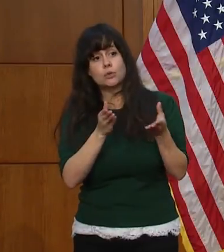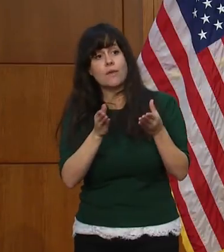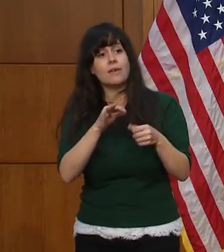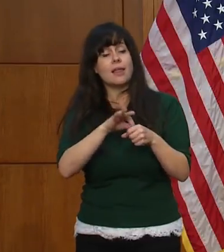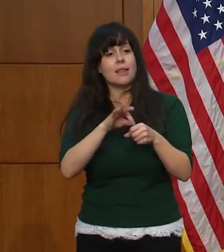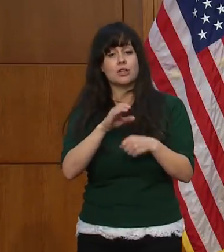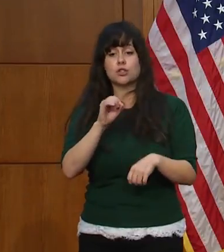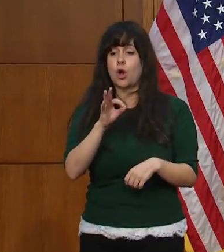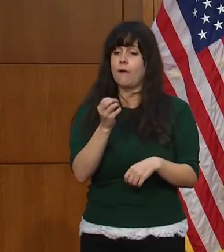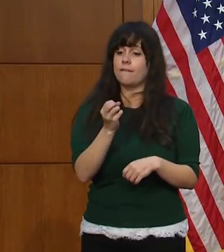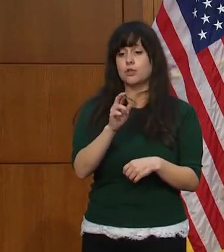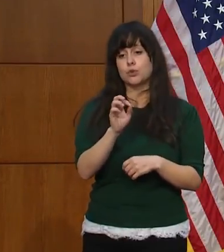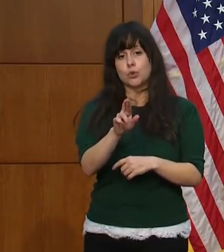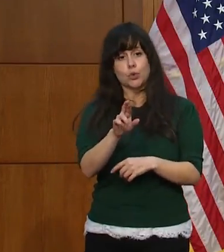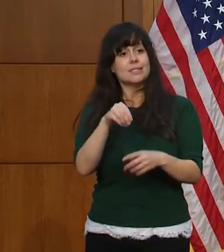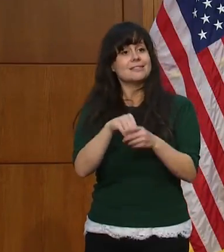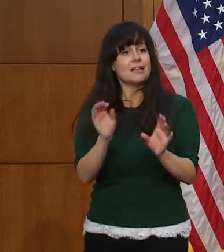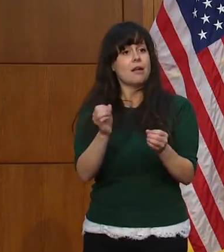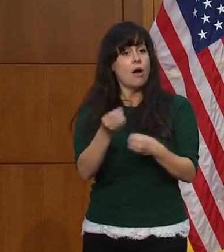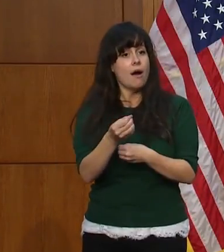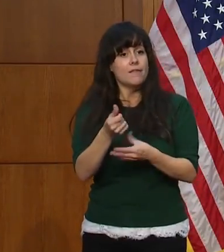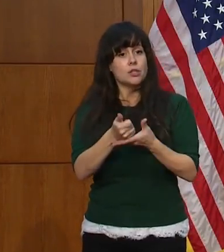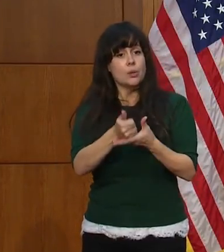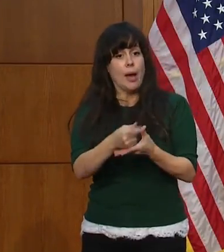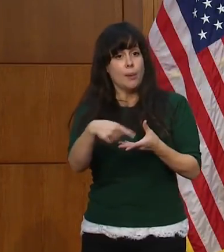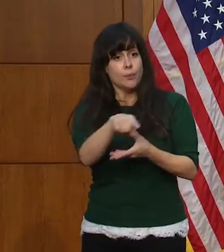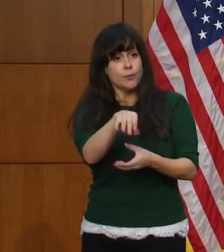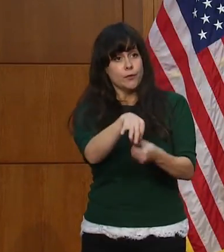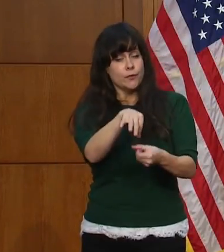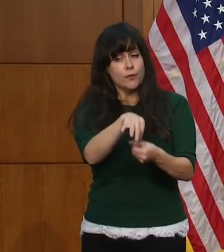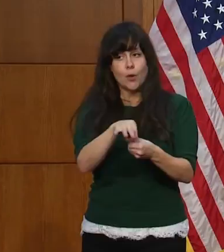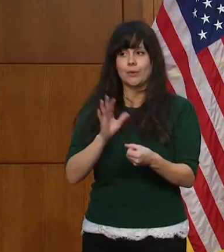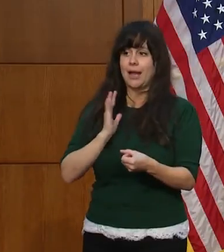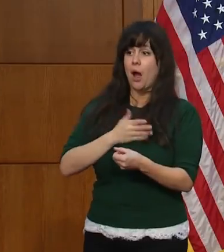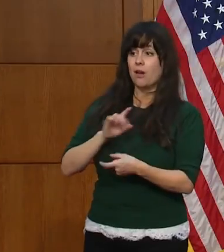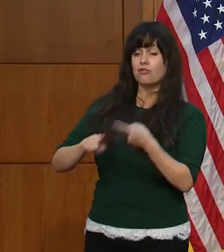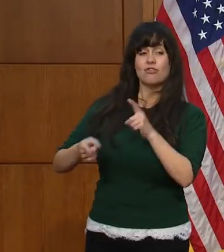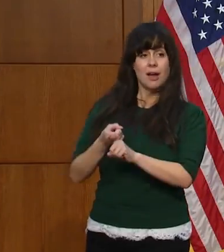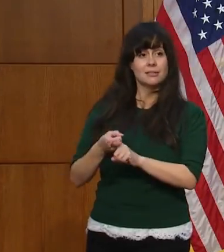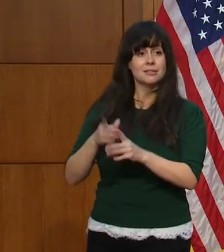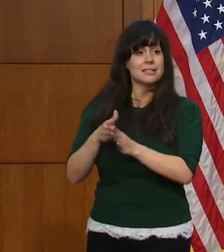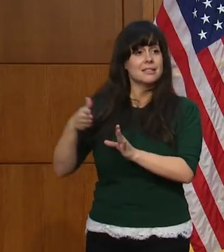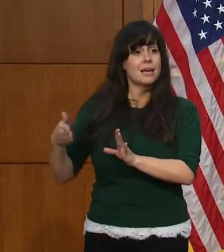voter registration offices are our friends and neighbors.